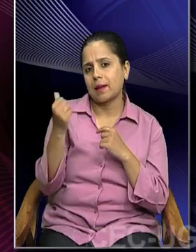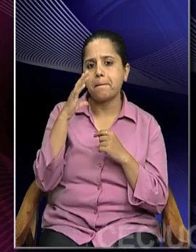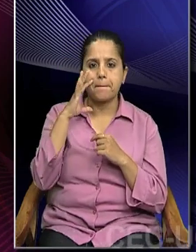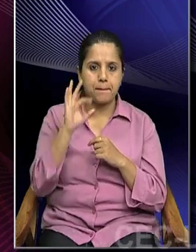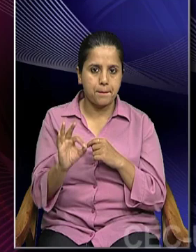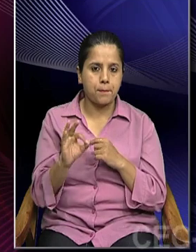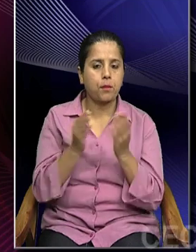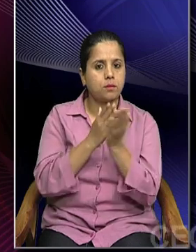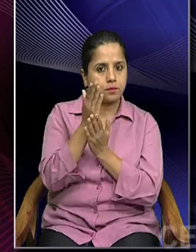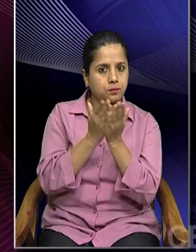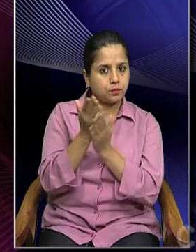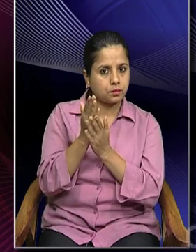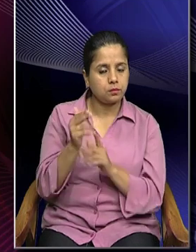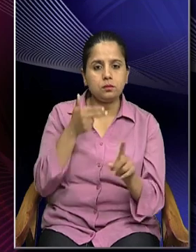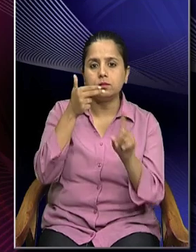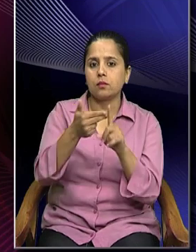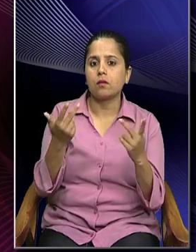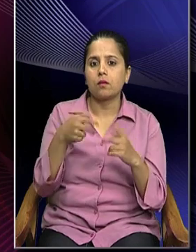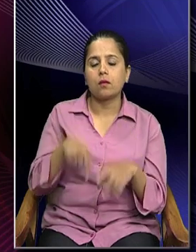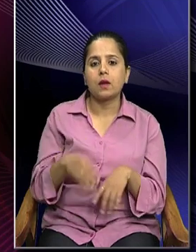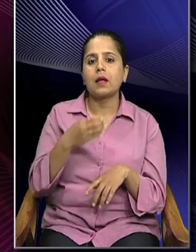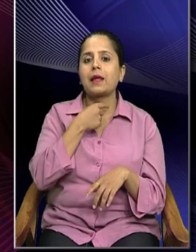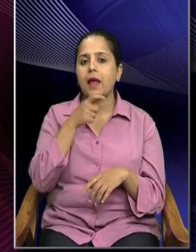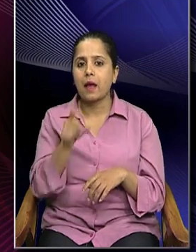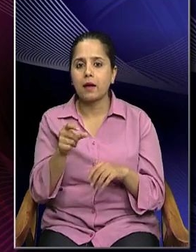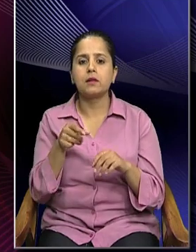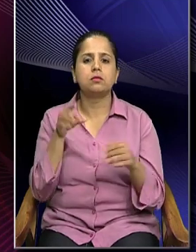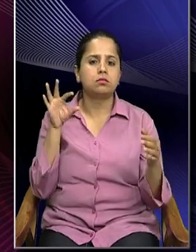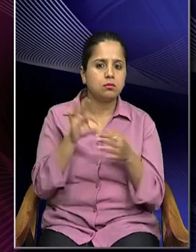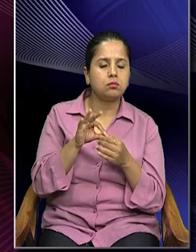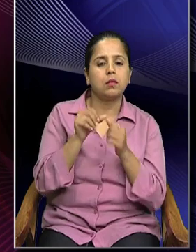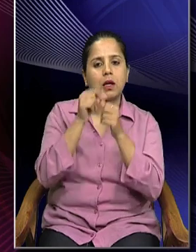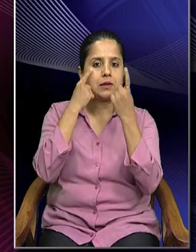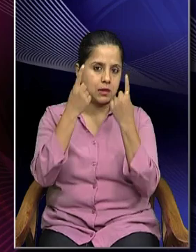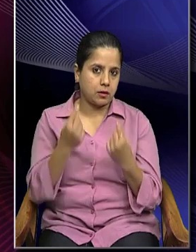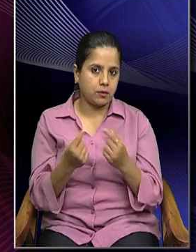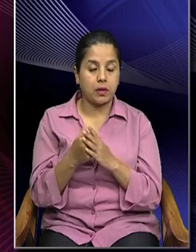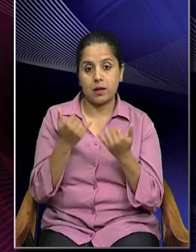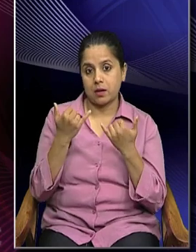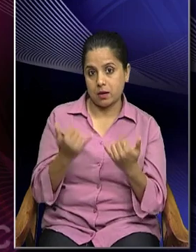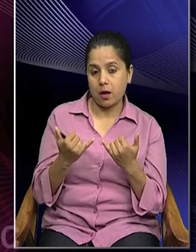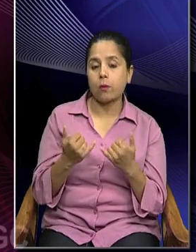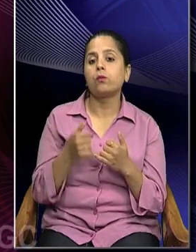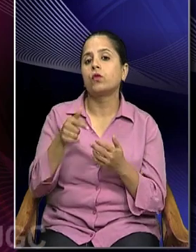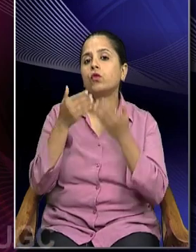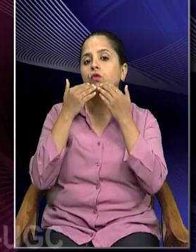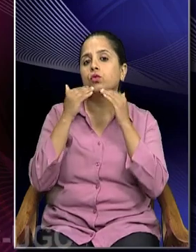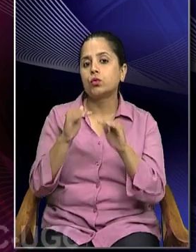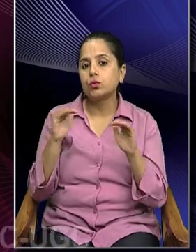important method called case-based assessment. Now, the